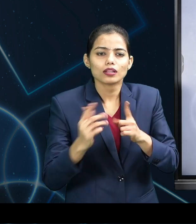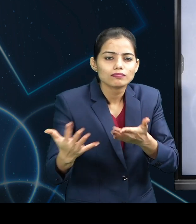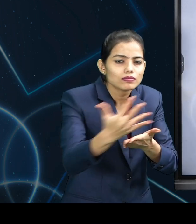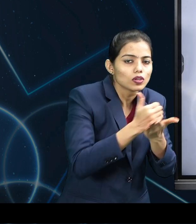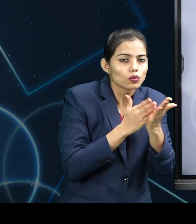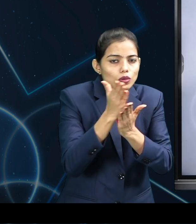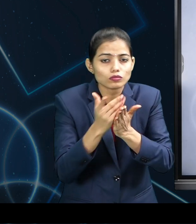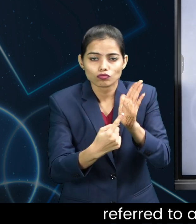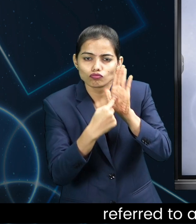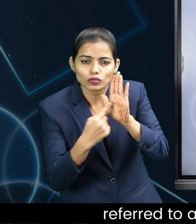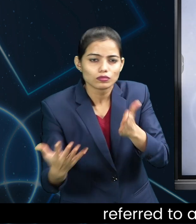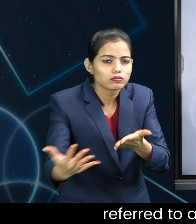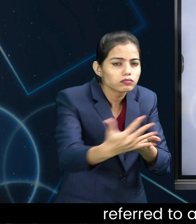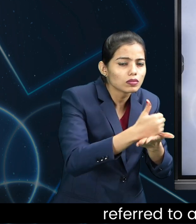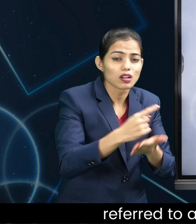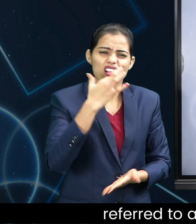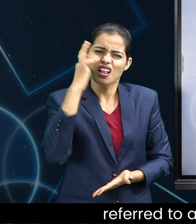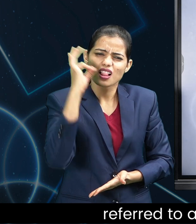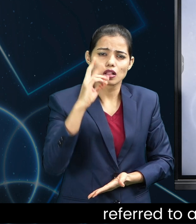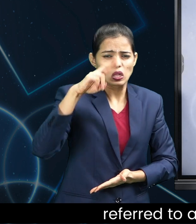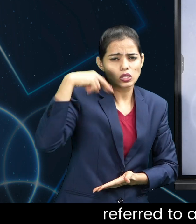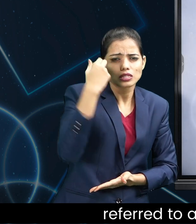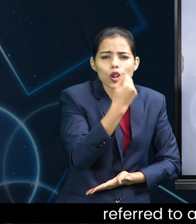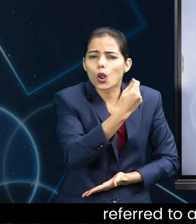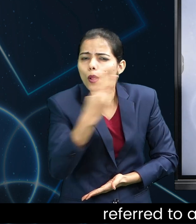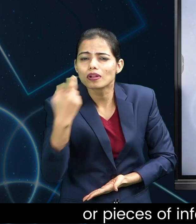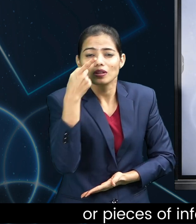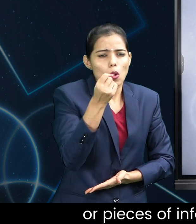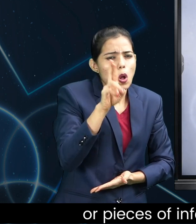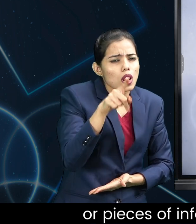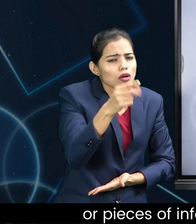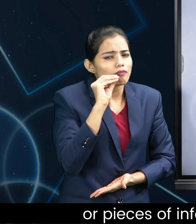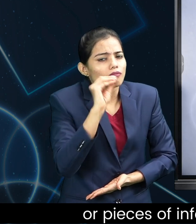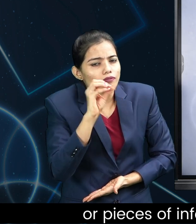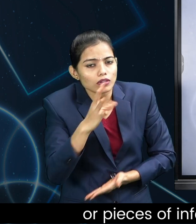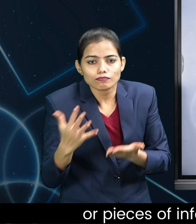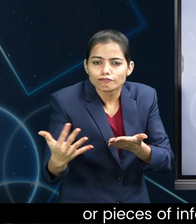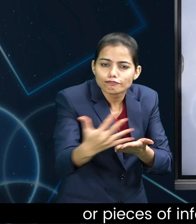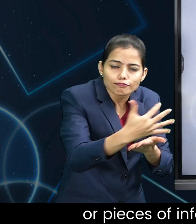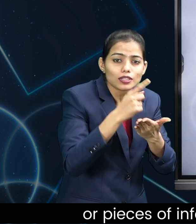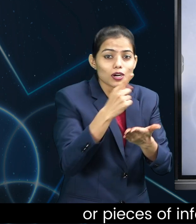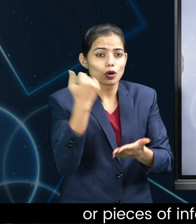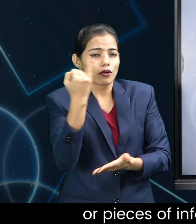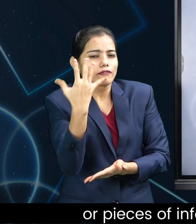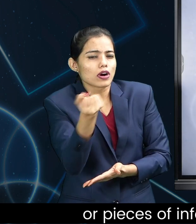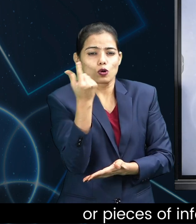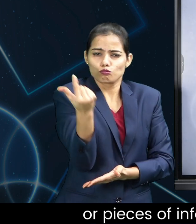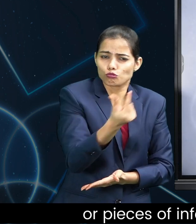Data typically refers to a collection of facts which are numerical or pieces of information collected with a definite